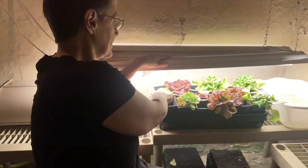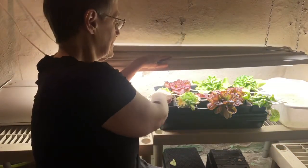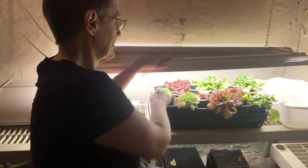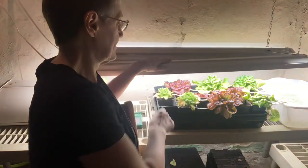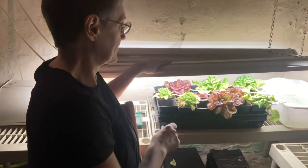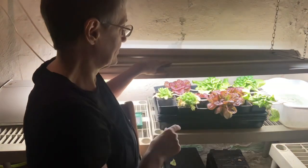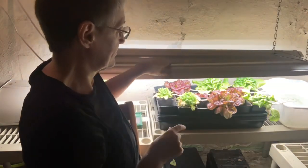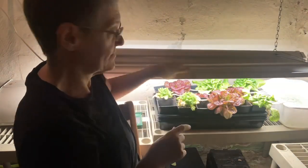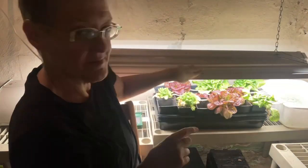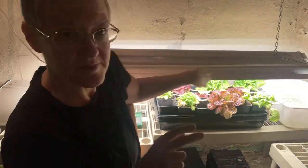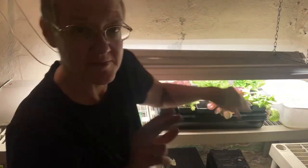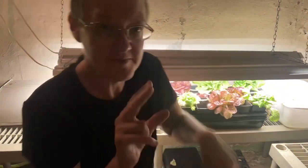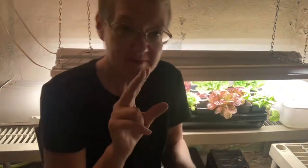aren't.